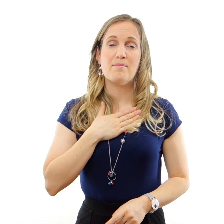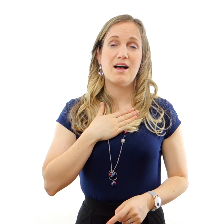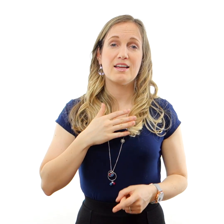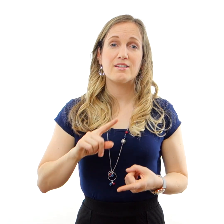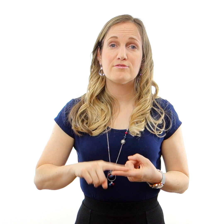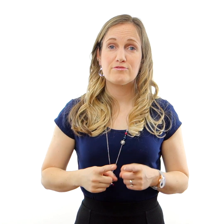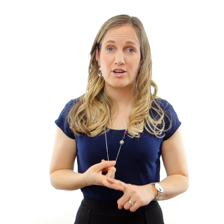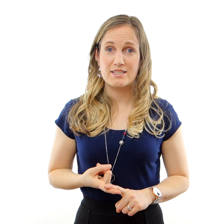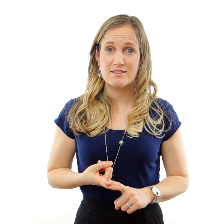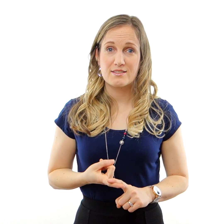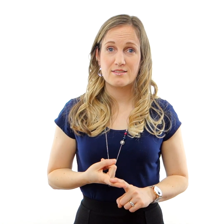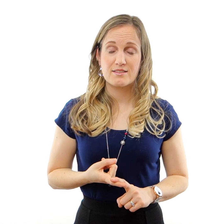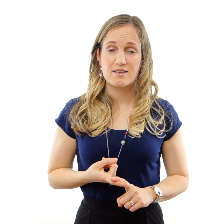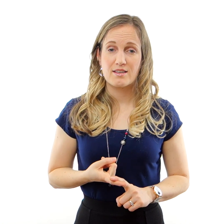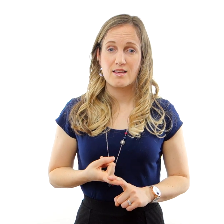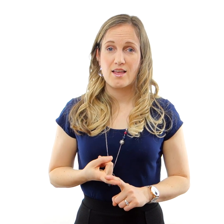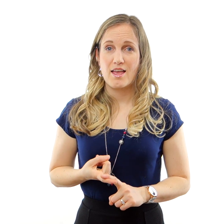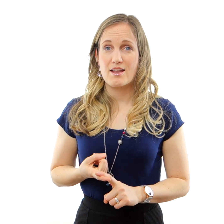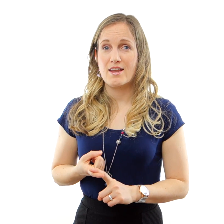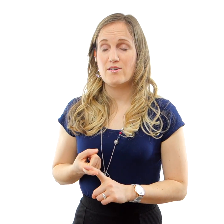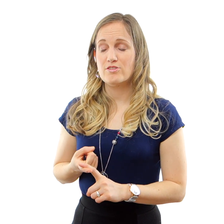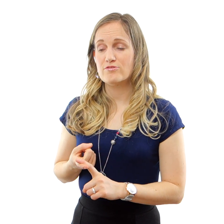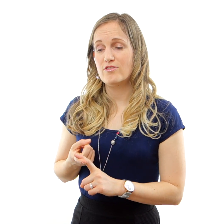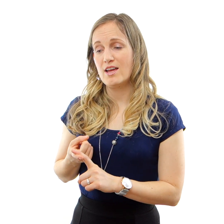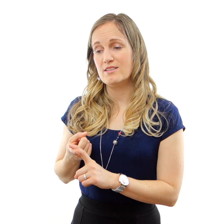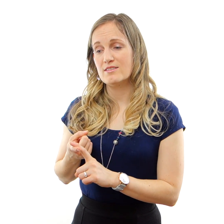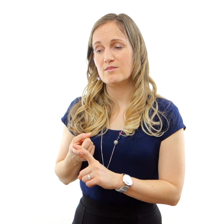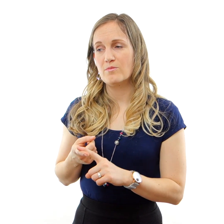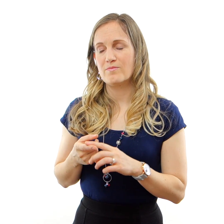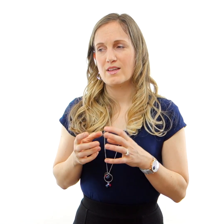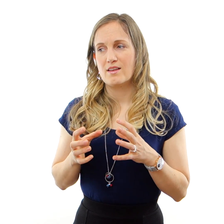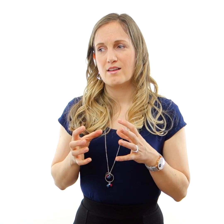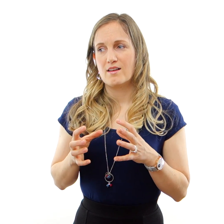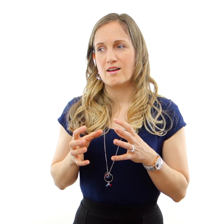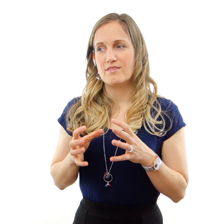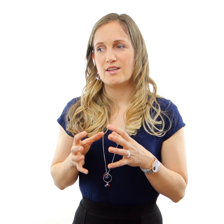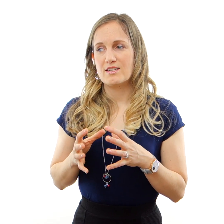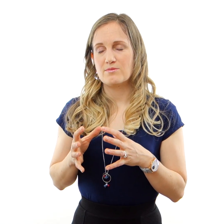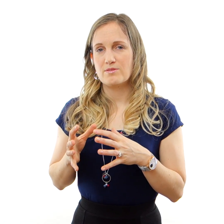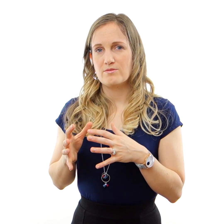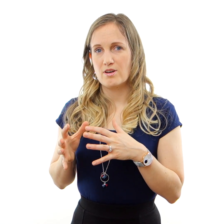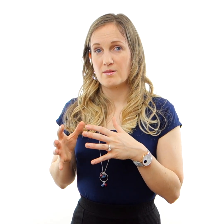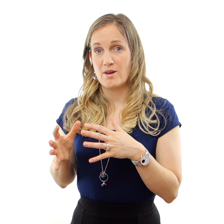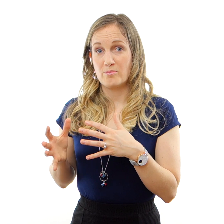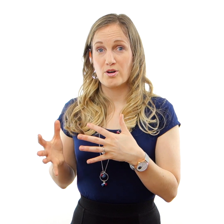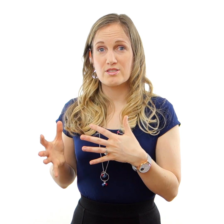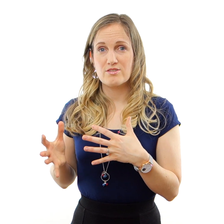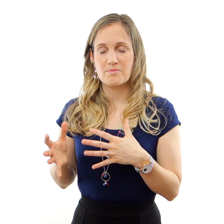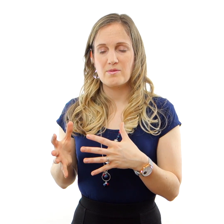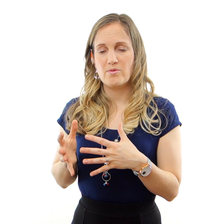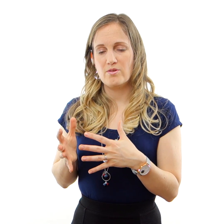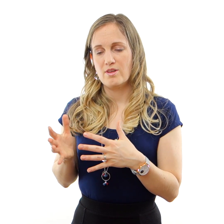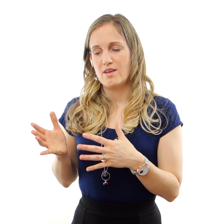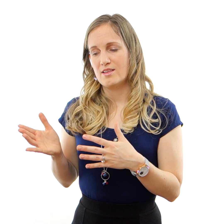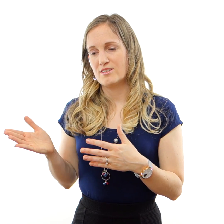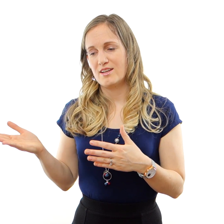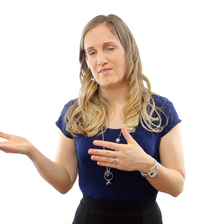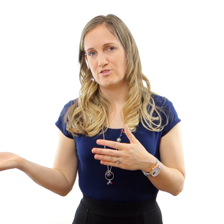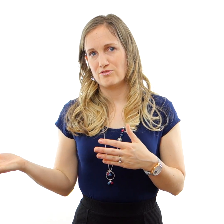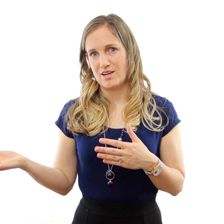My friends. And now your friends, a lot of times when you talk about a person or people, it's good to have a